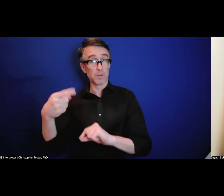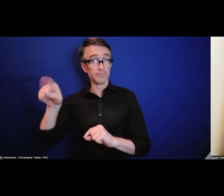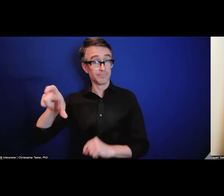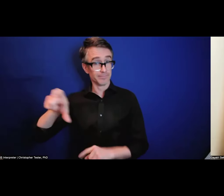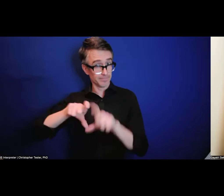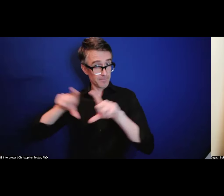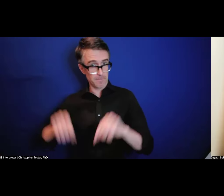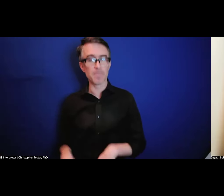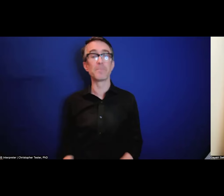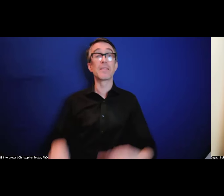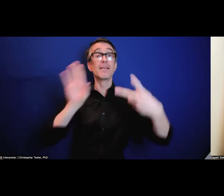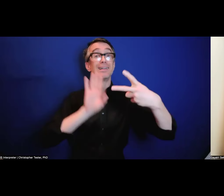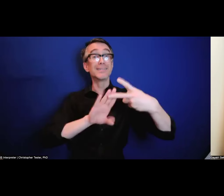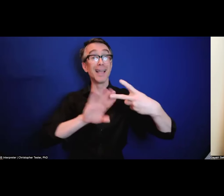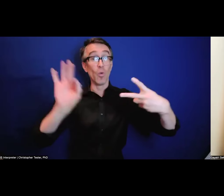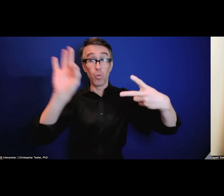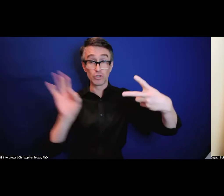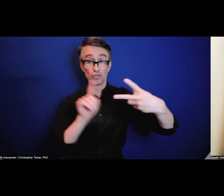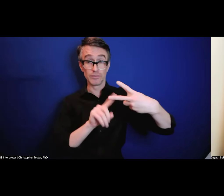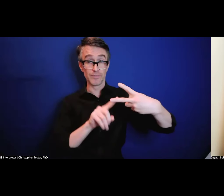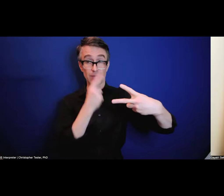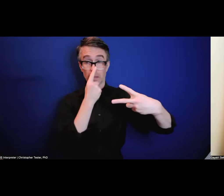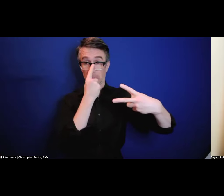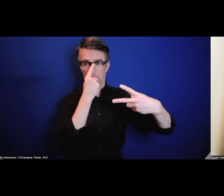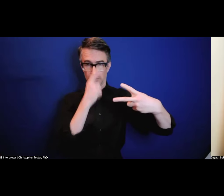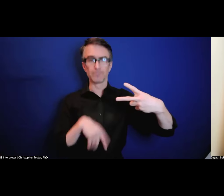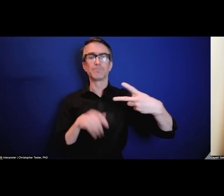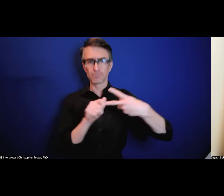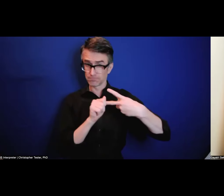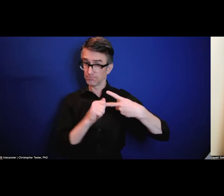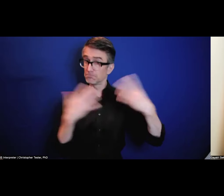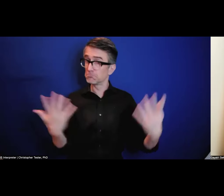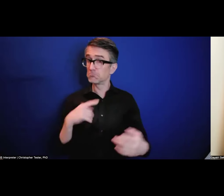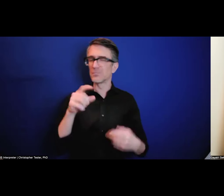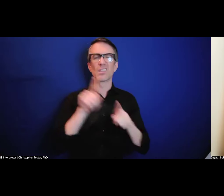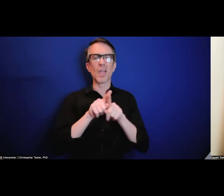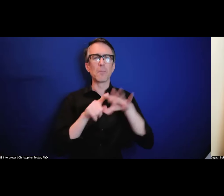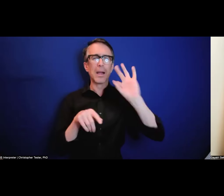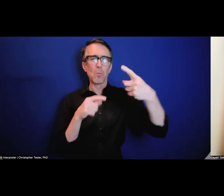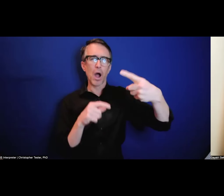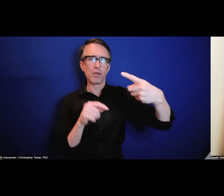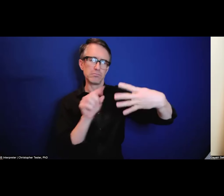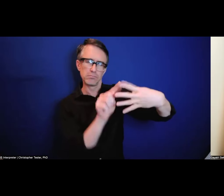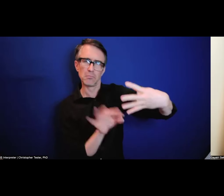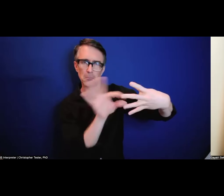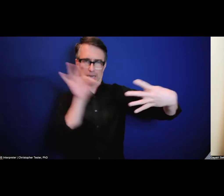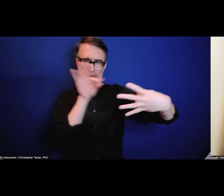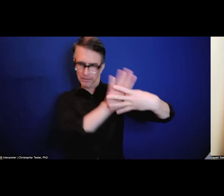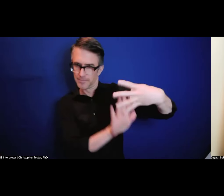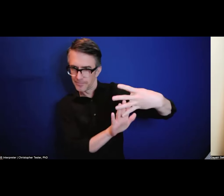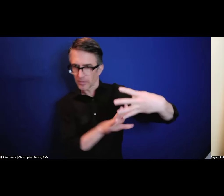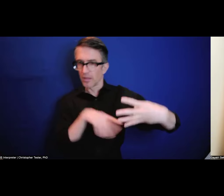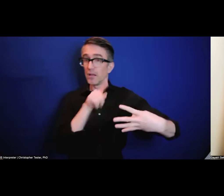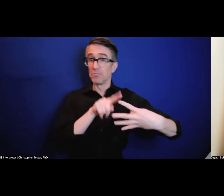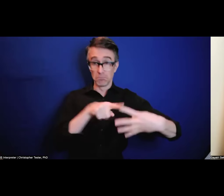There are 4 choices. The question is, are people with disabilities covered under